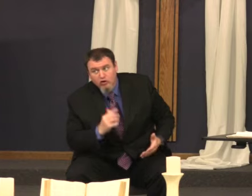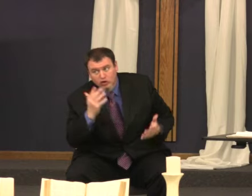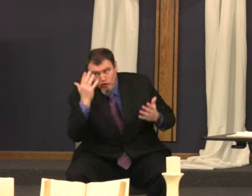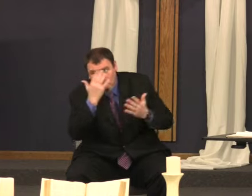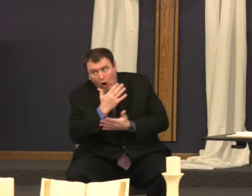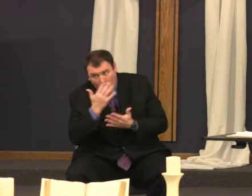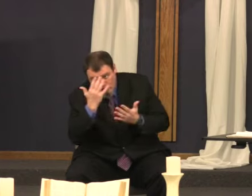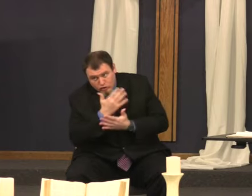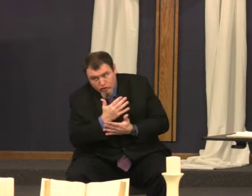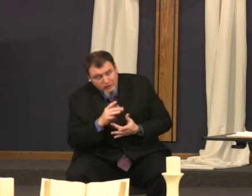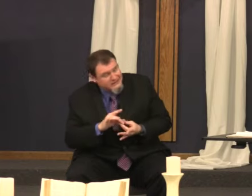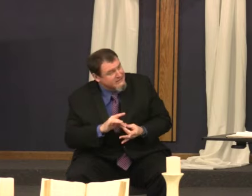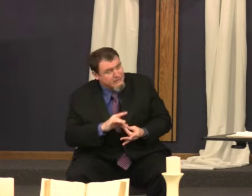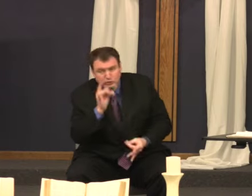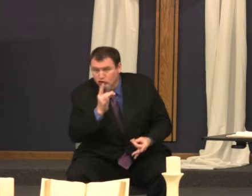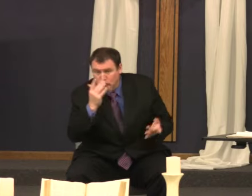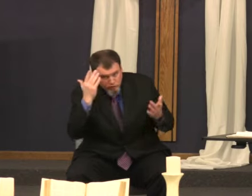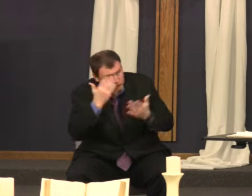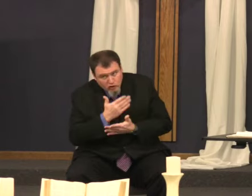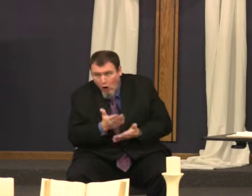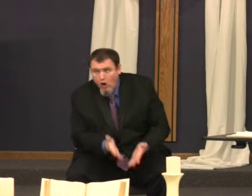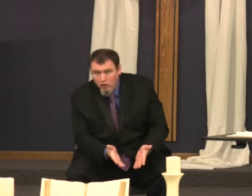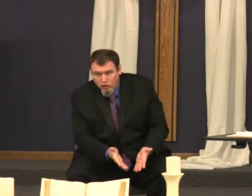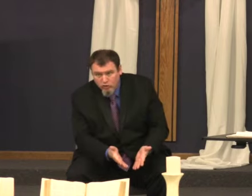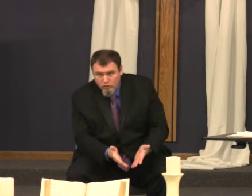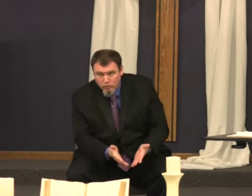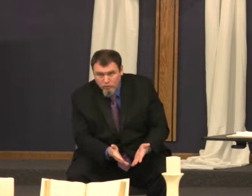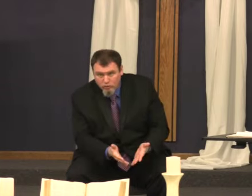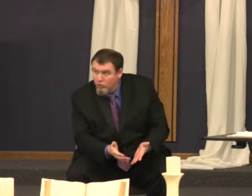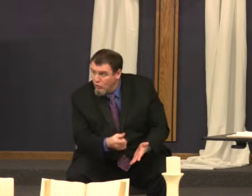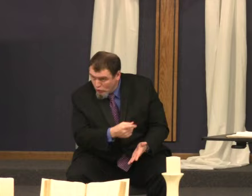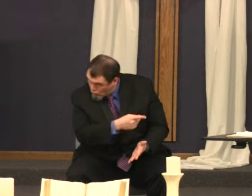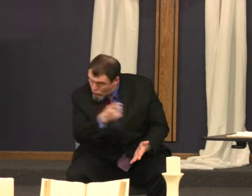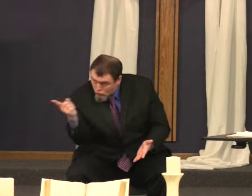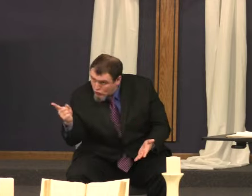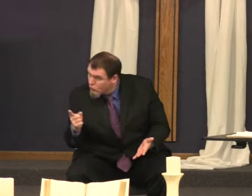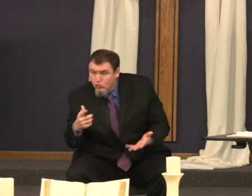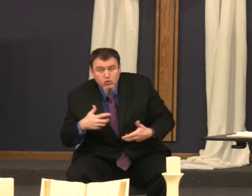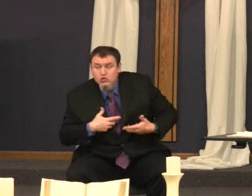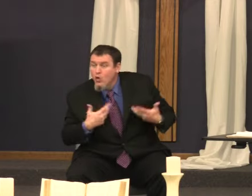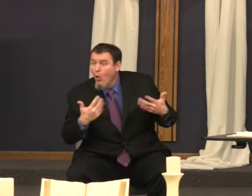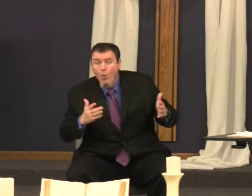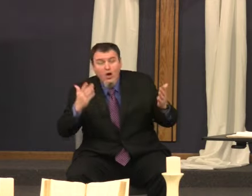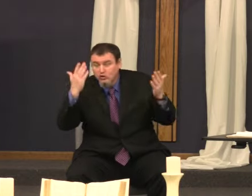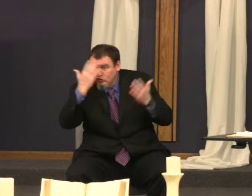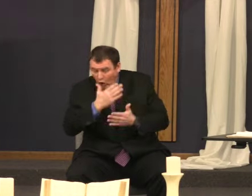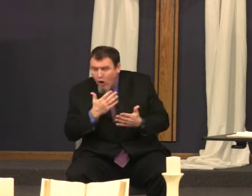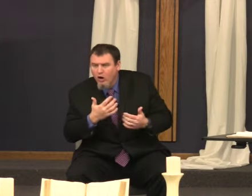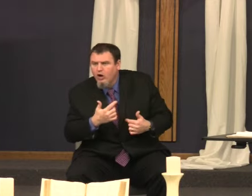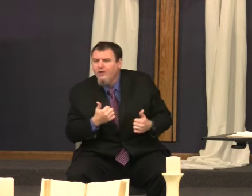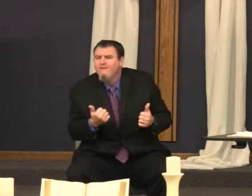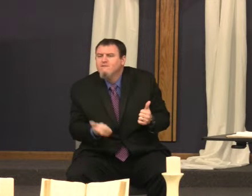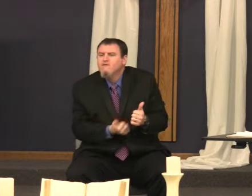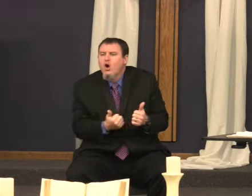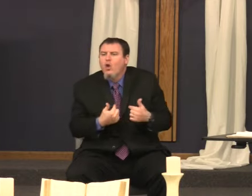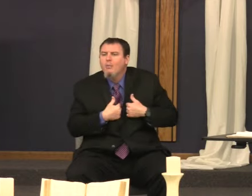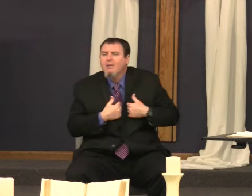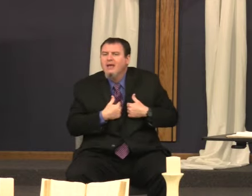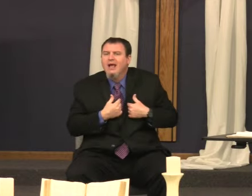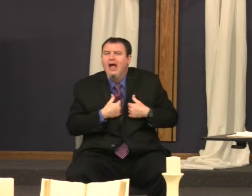darkness." She was in darkness. She had spiritual darkness. If you don't want